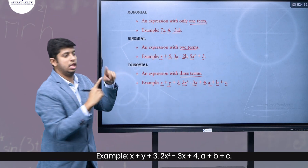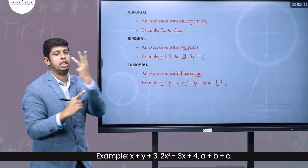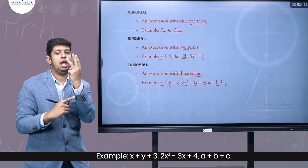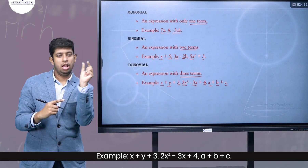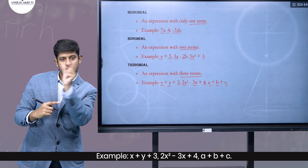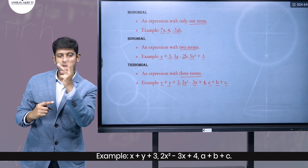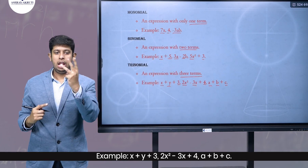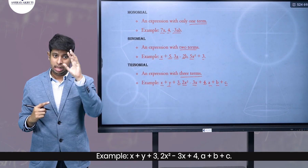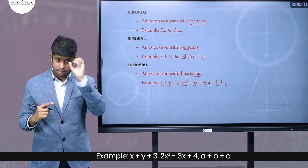plus c.